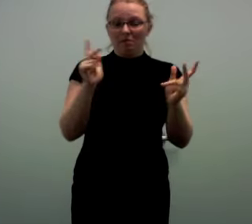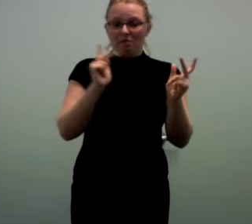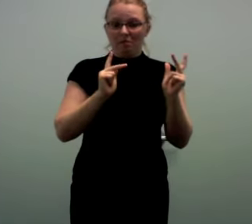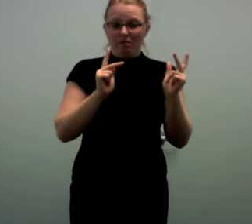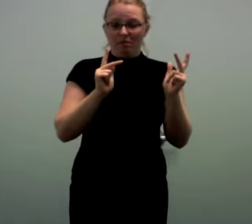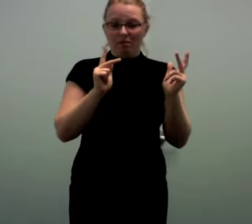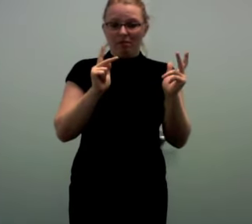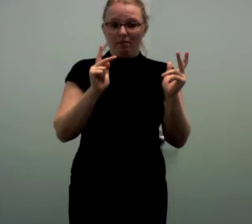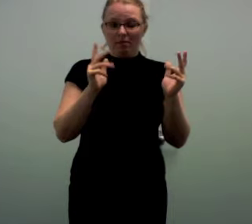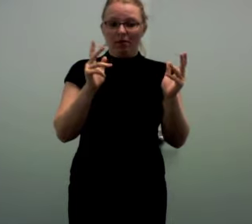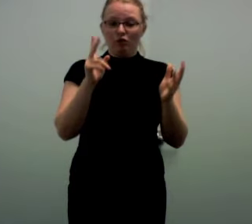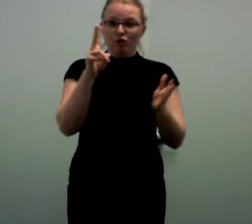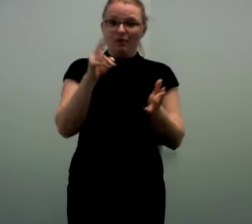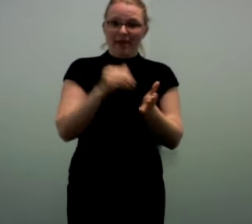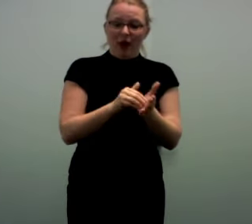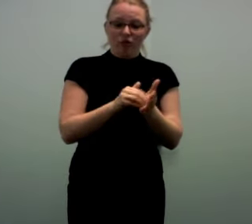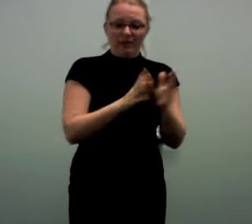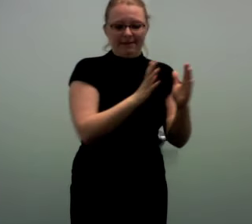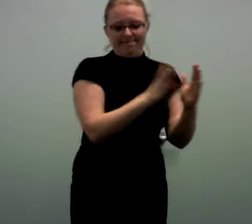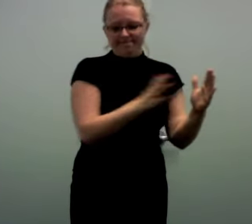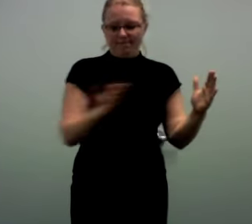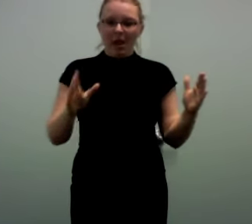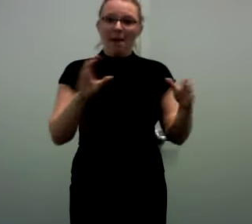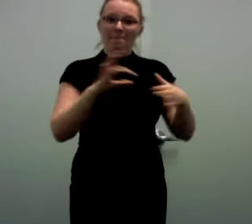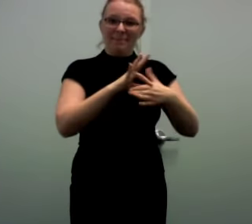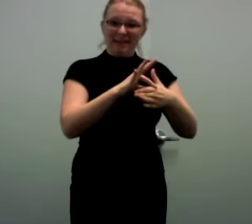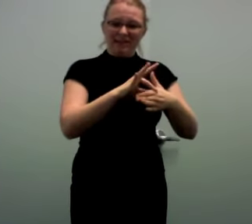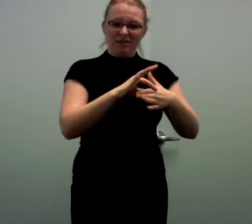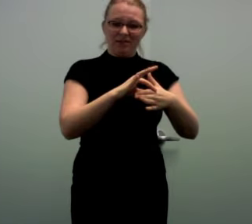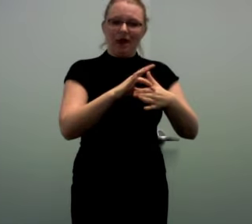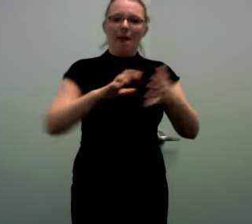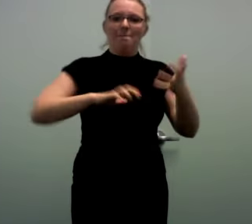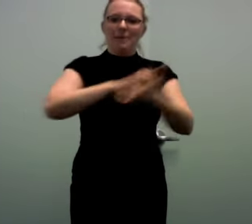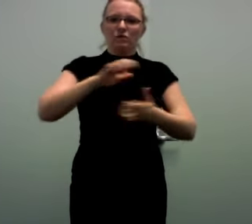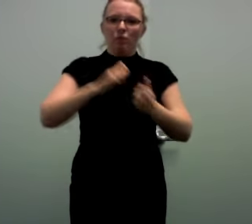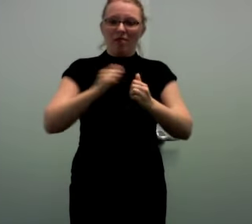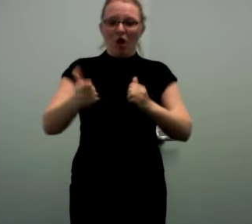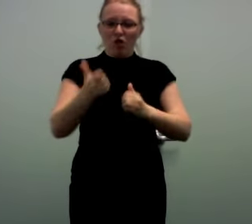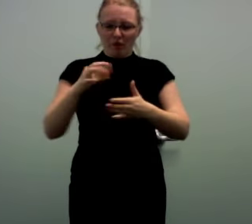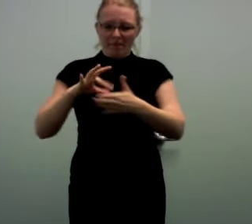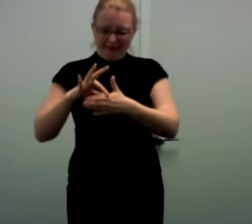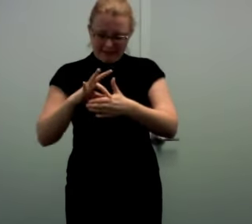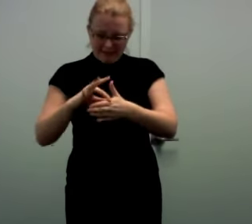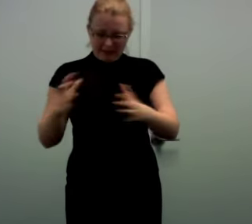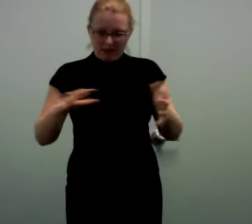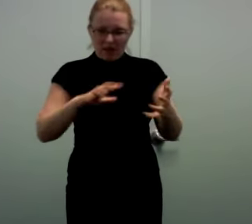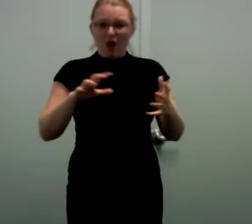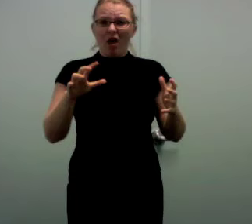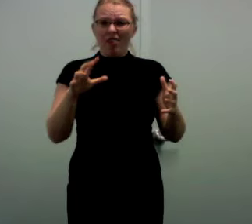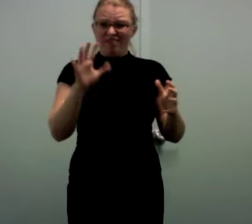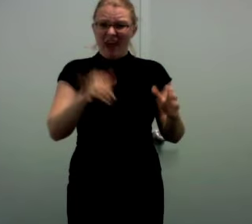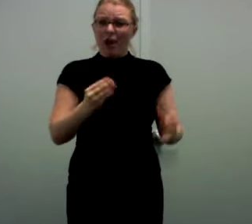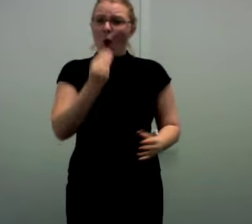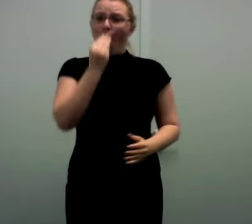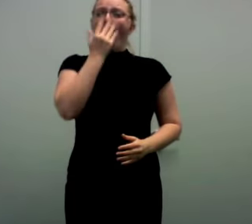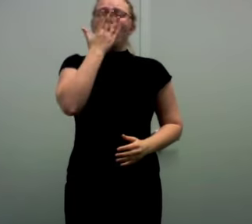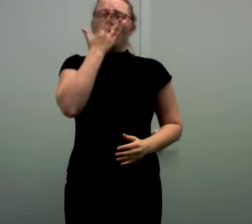with half a ton of other meat. No odor that ever was was in a ham could make any